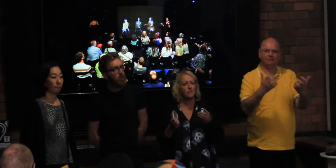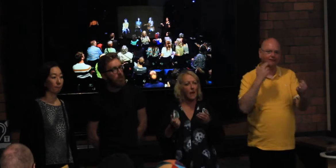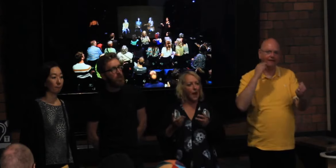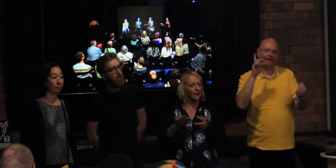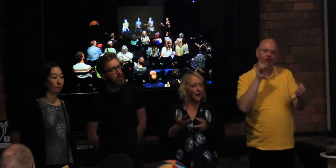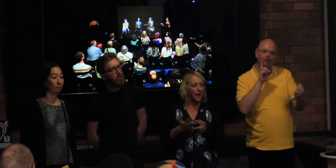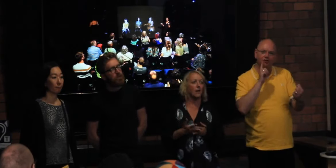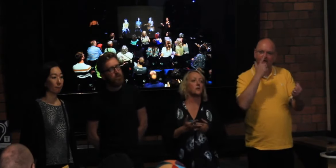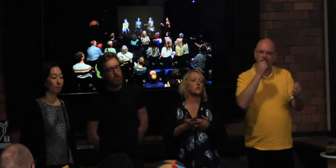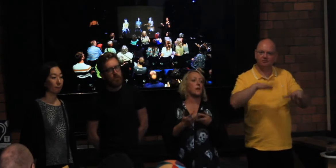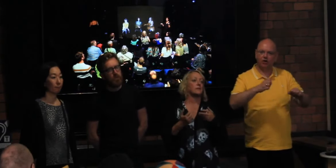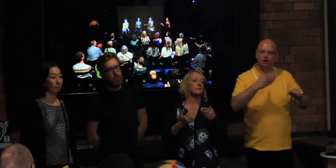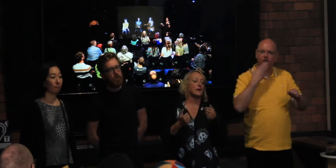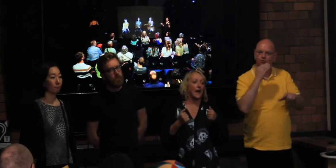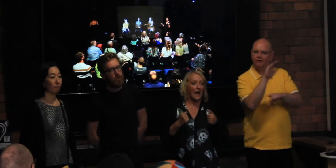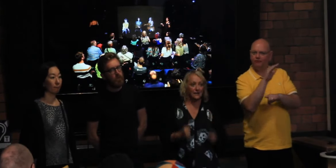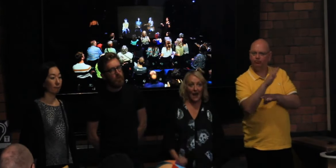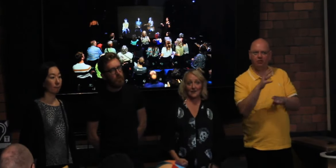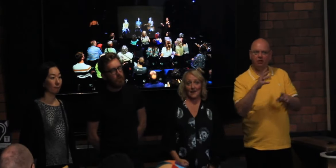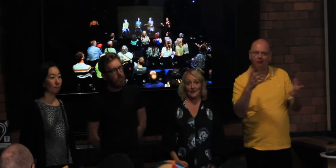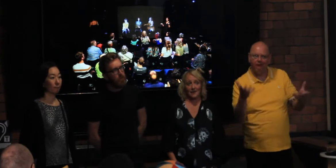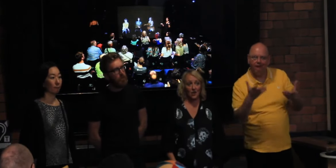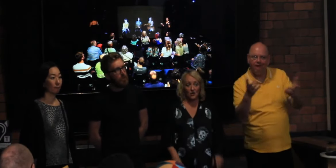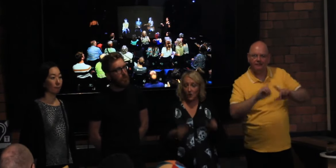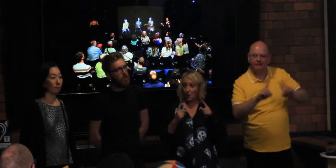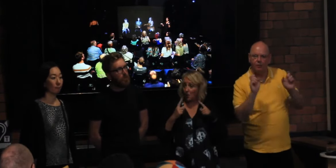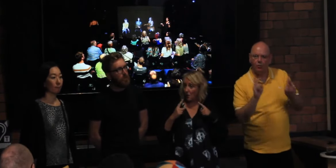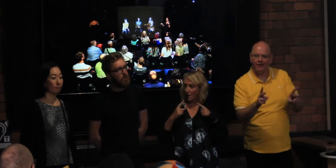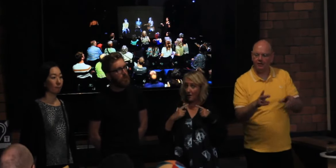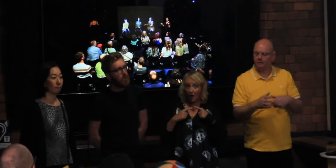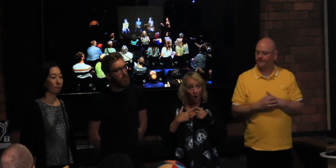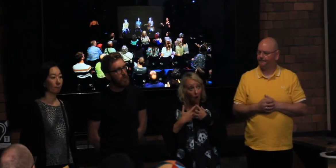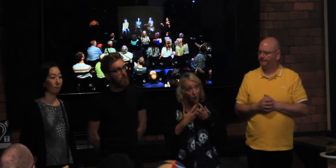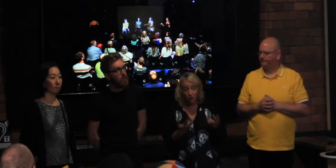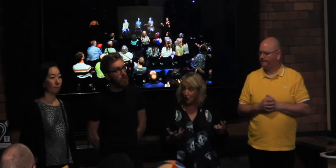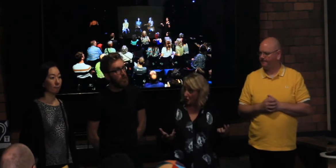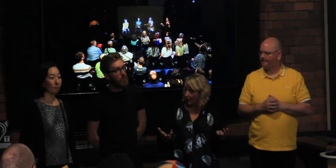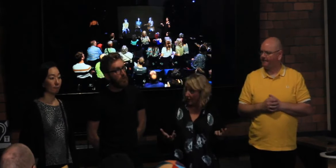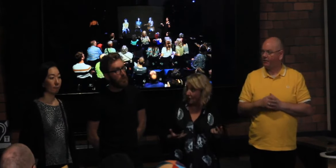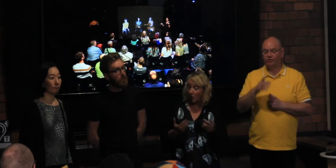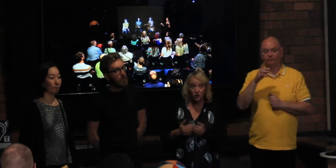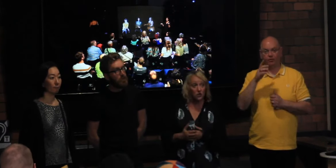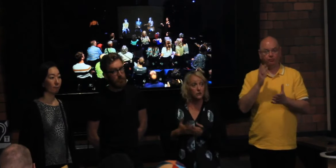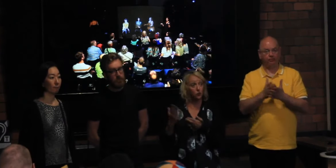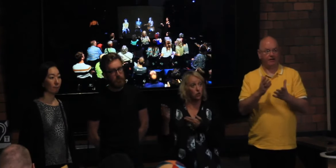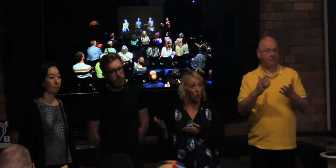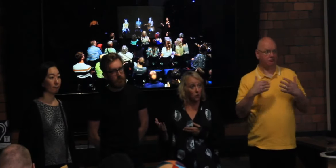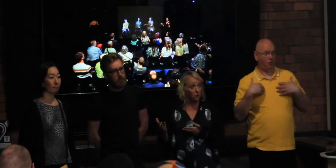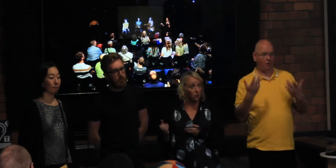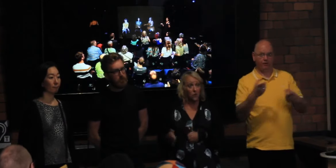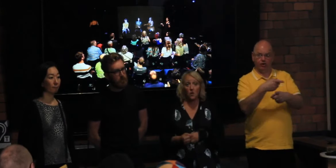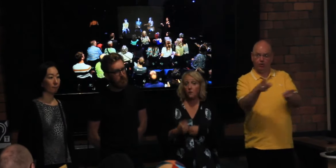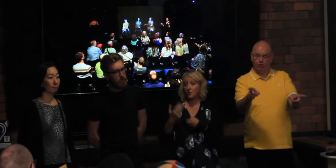with and connect with and access. So over to you, really. Questions for